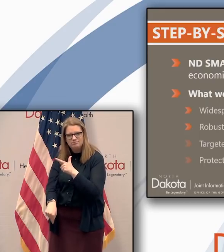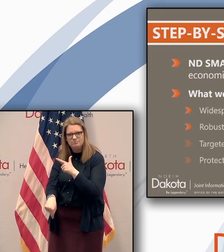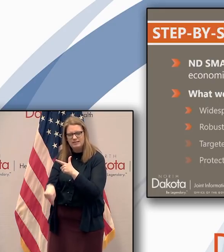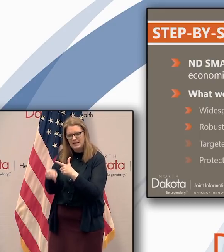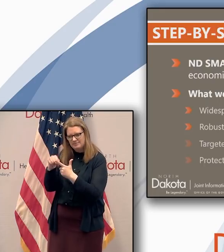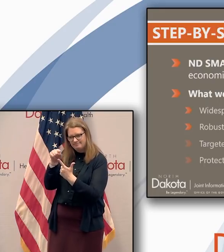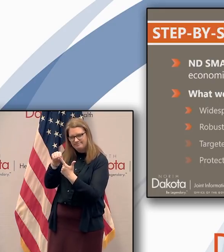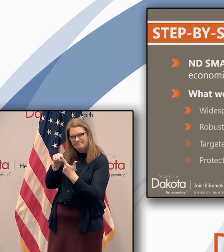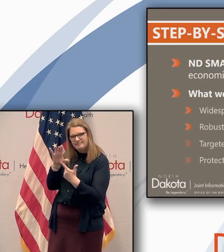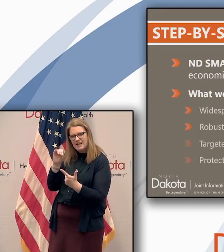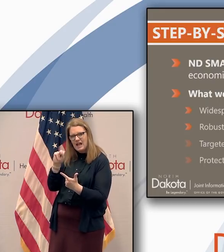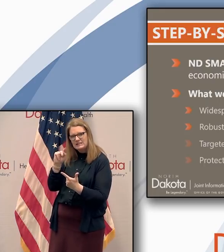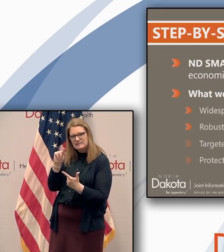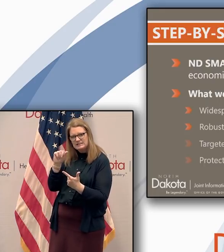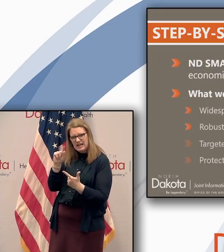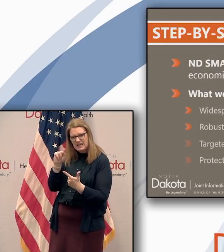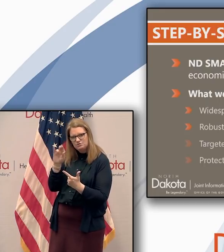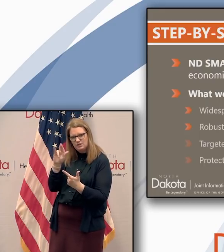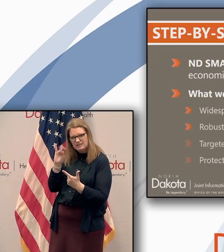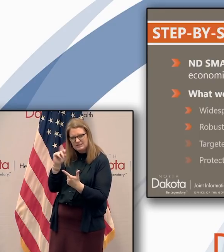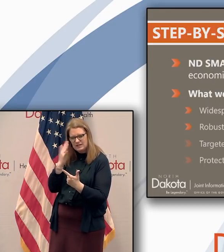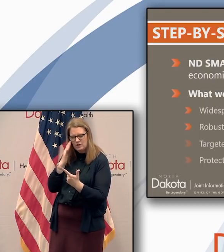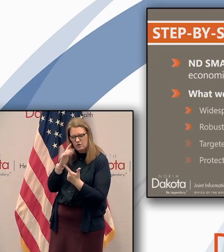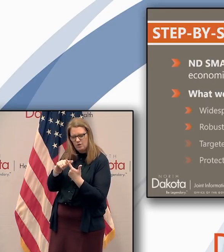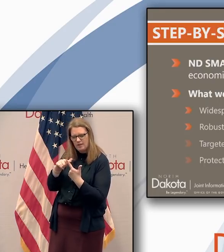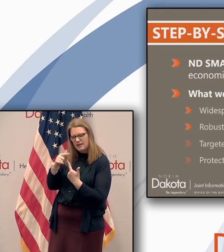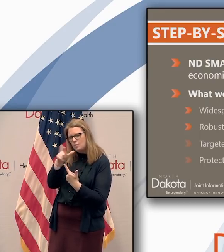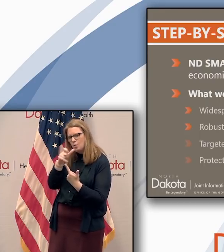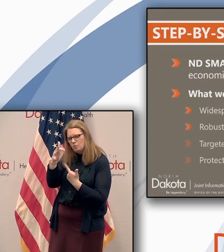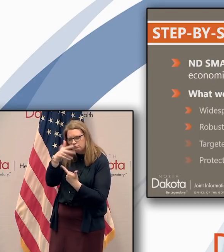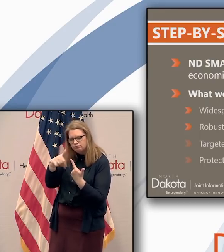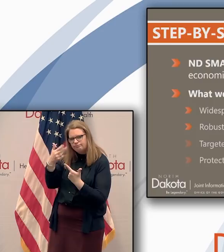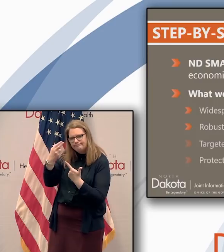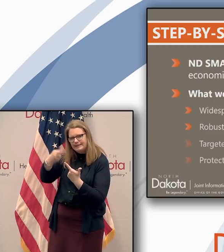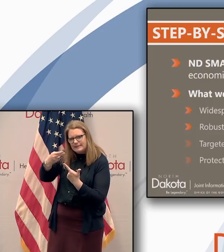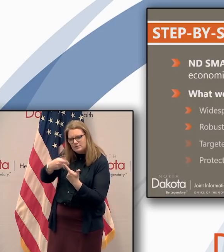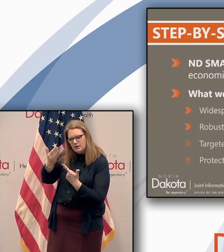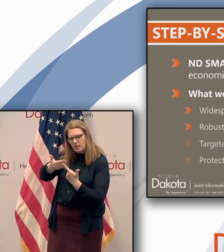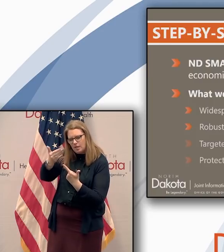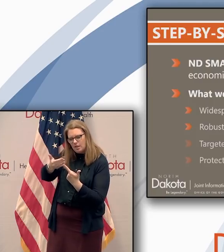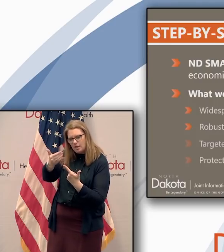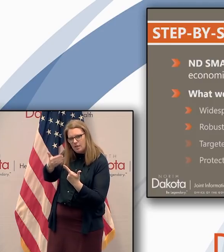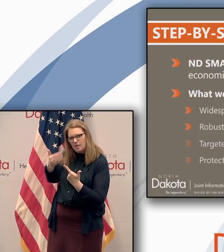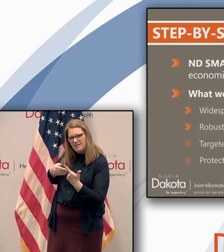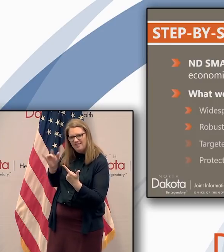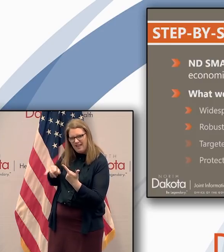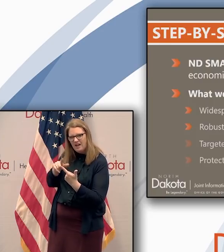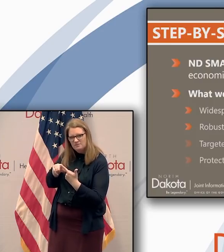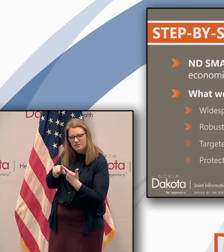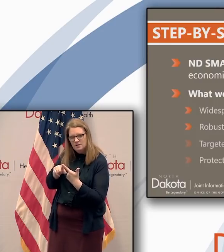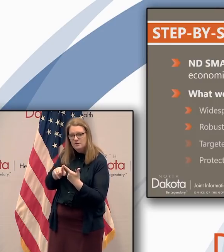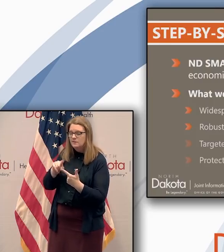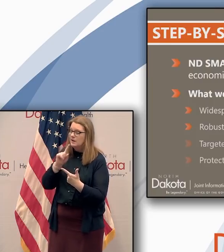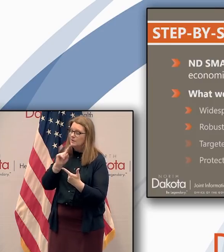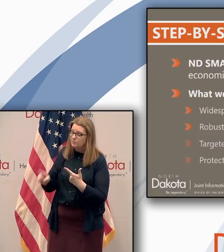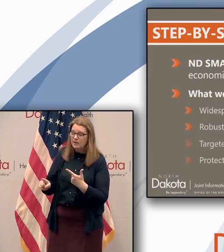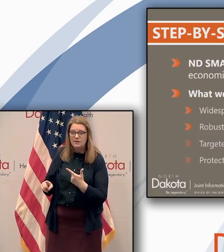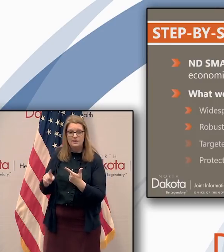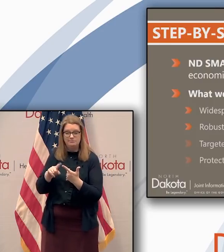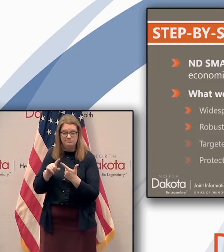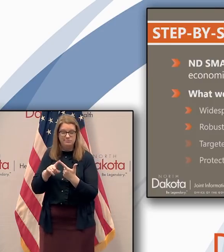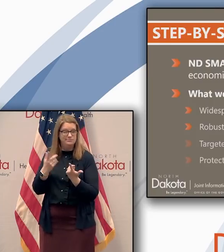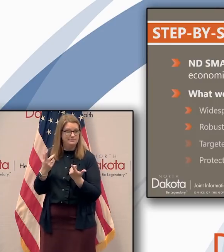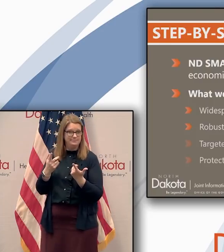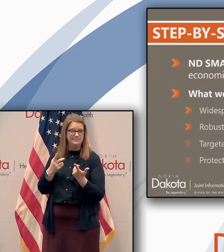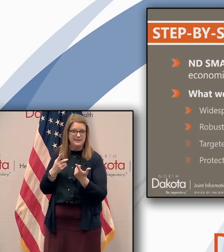are skills and capabilities we're going to have as a state for months, or perhaps all the